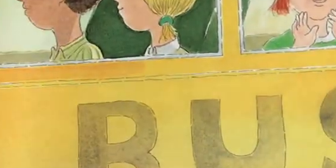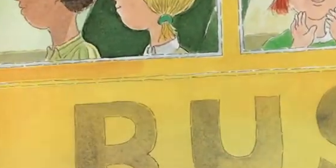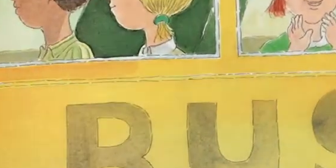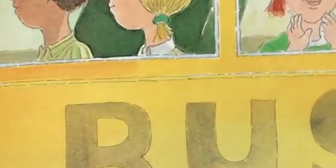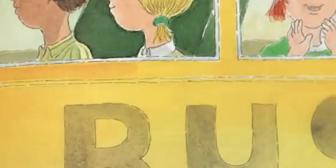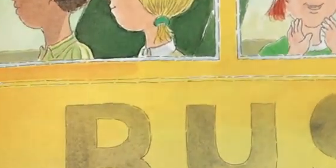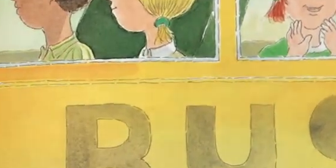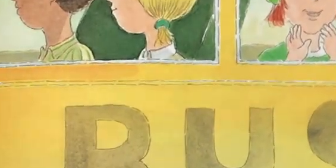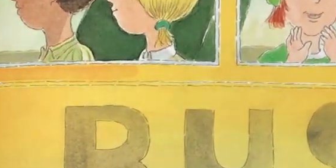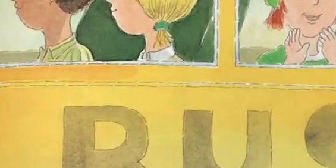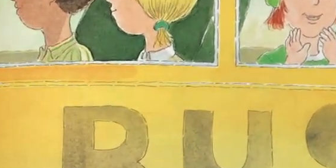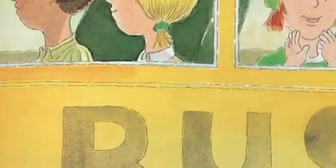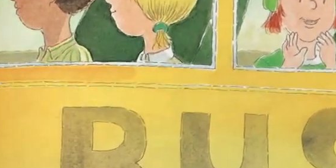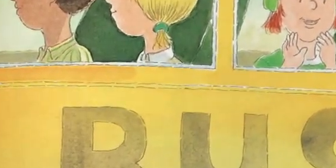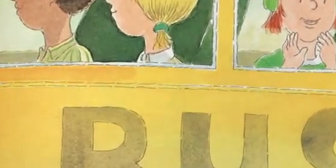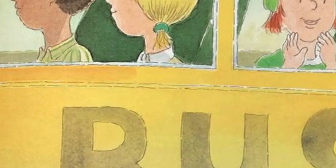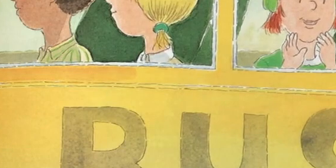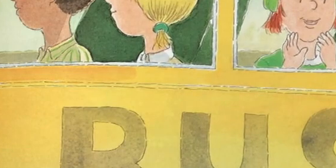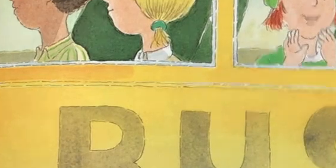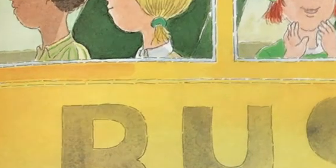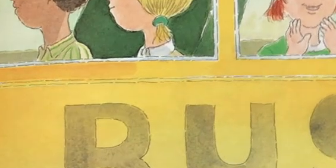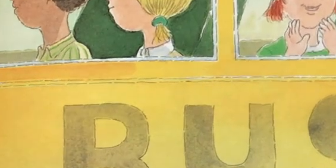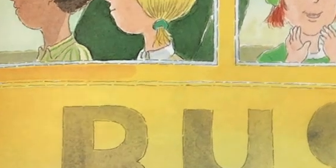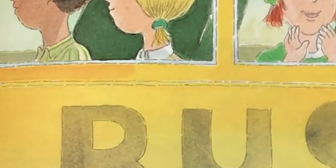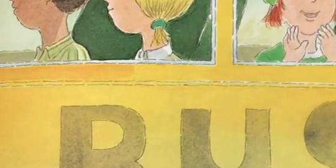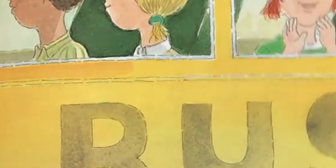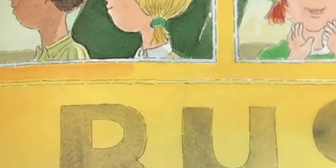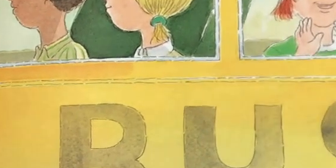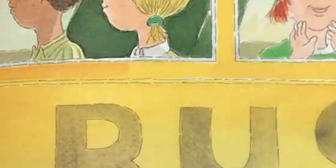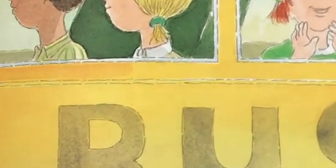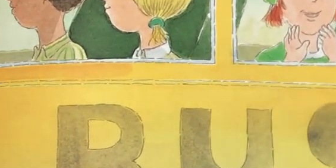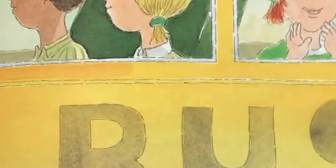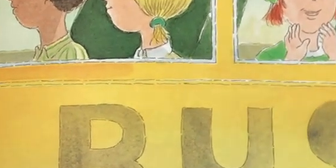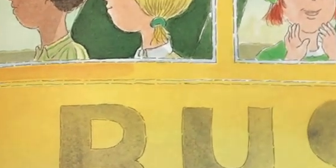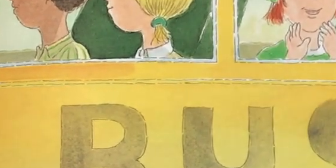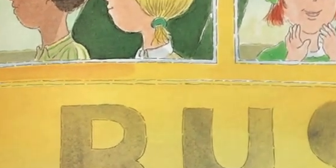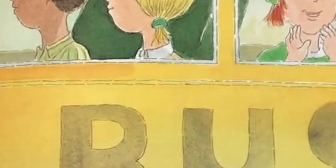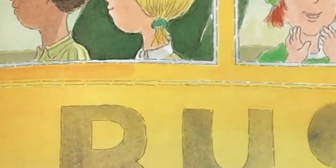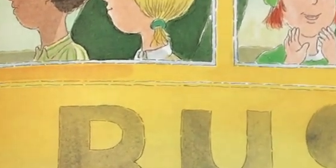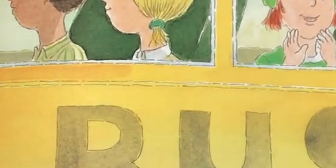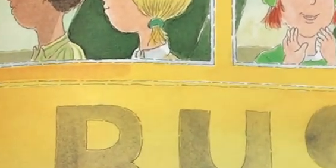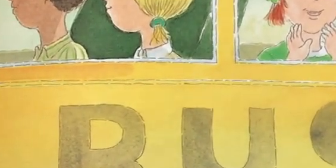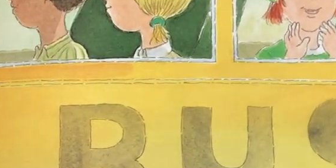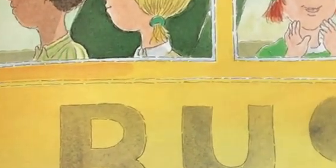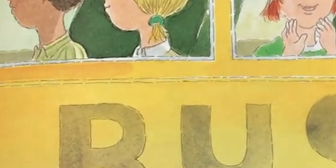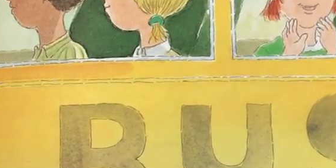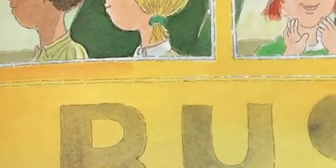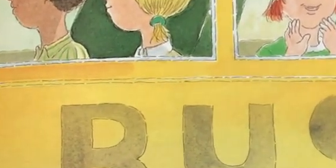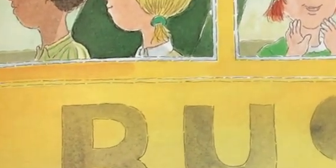On the bus on the way home, Moses signs, Oh, it was so much fun.